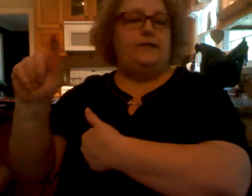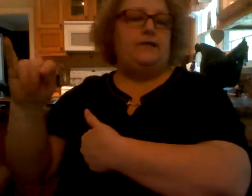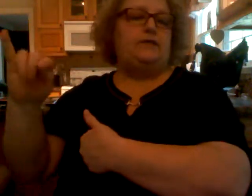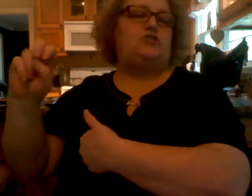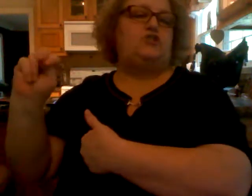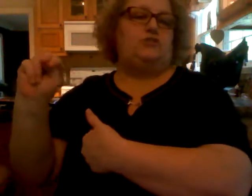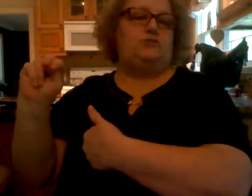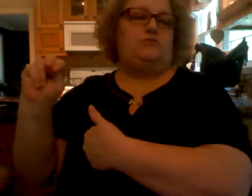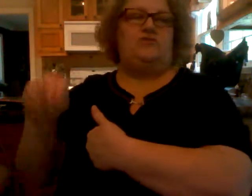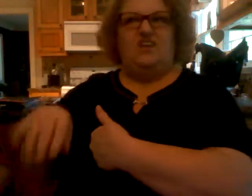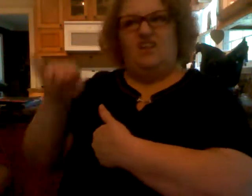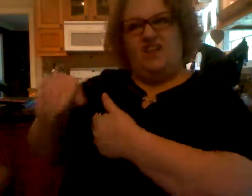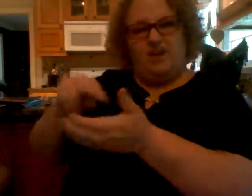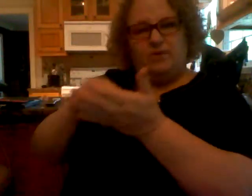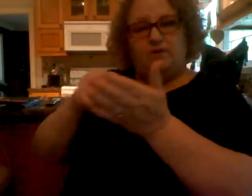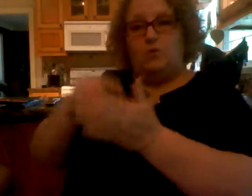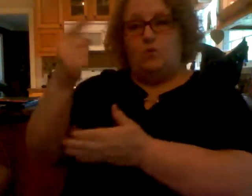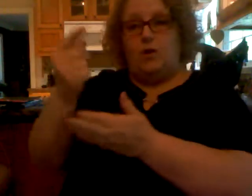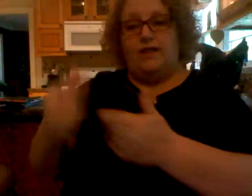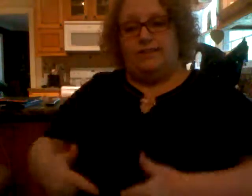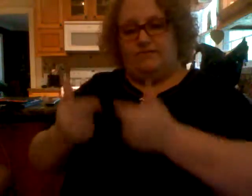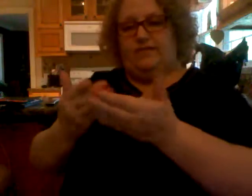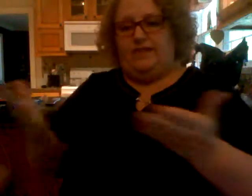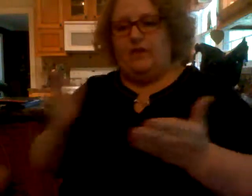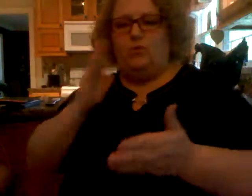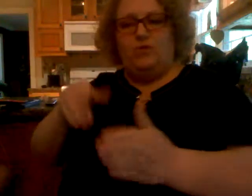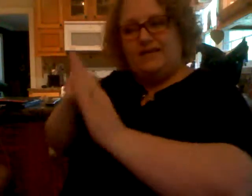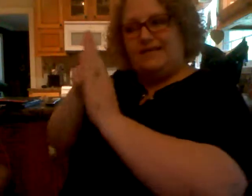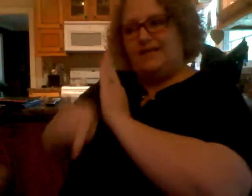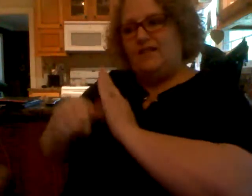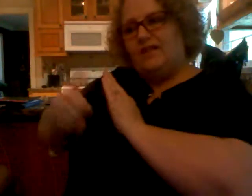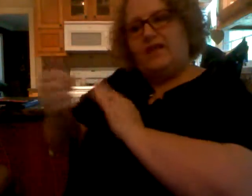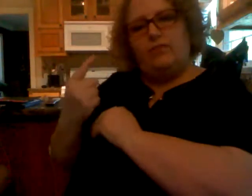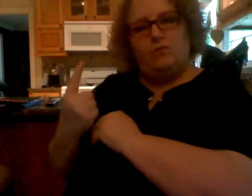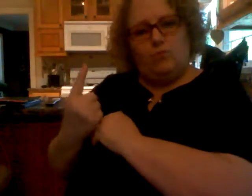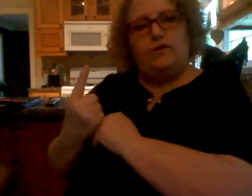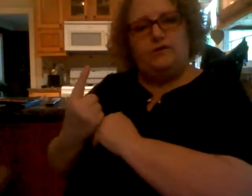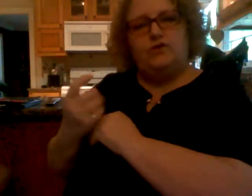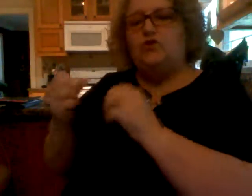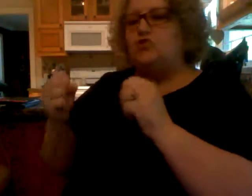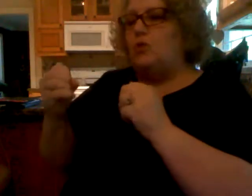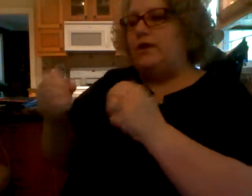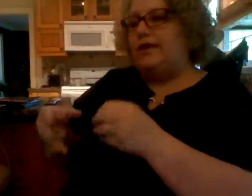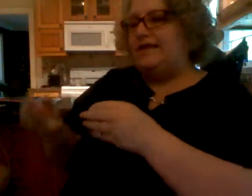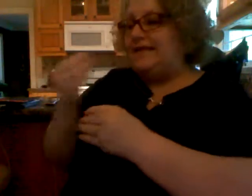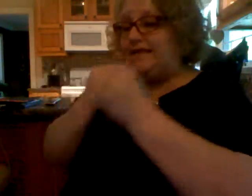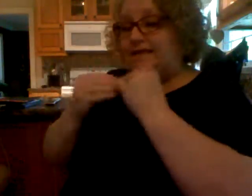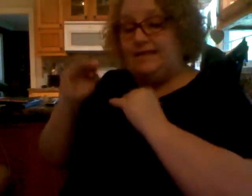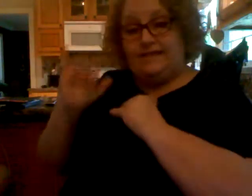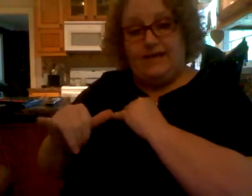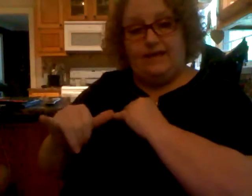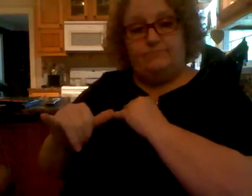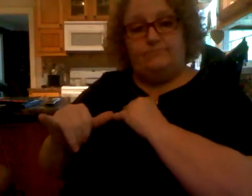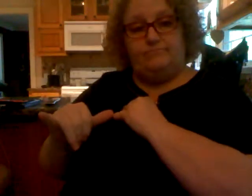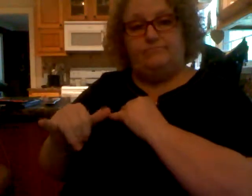organism killing another organism so it can gain or consume energy from that organism. Predation would be like a